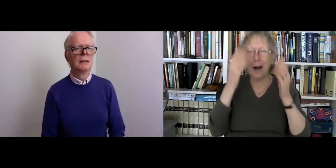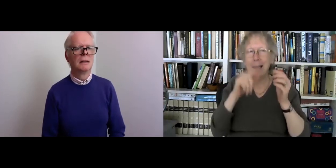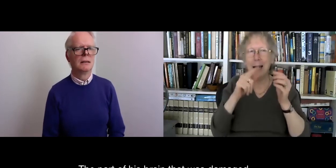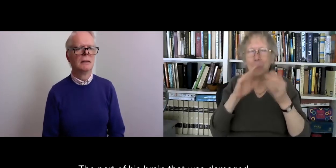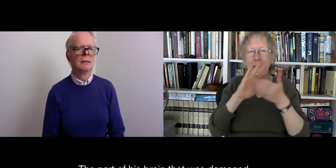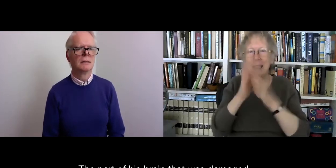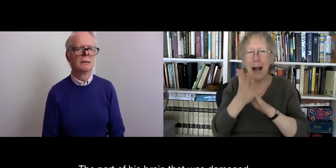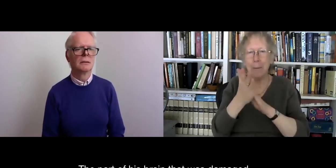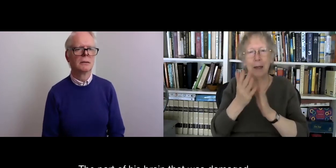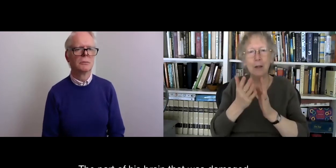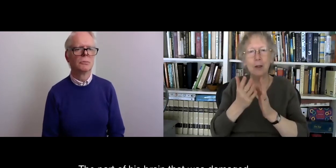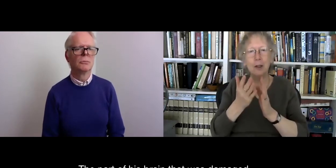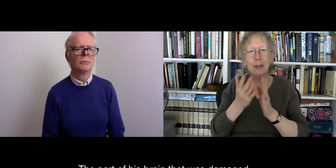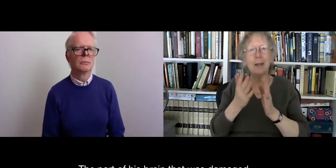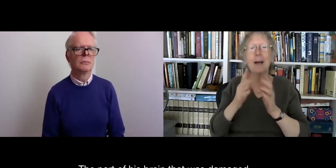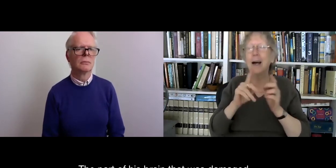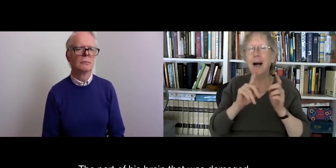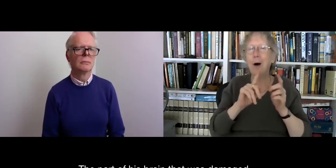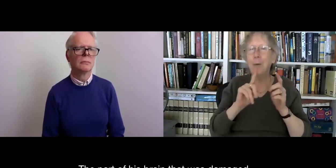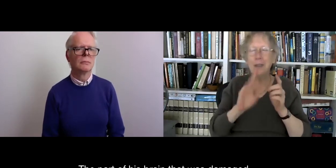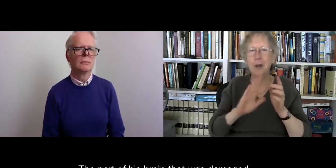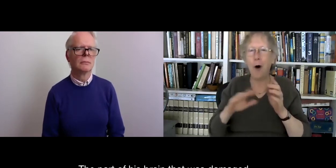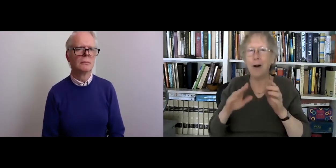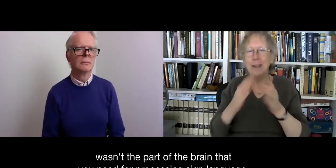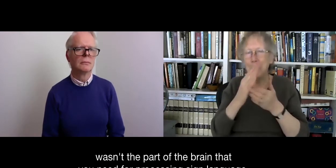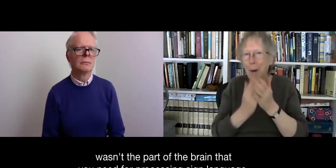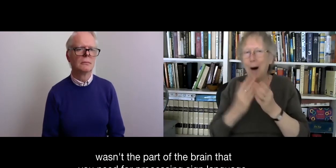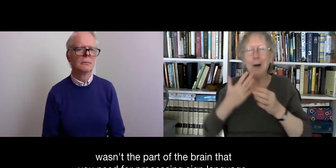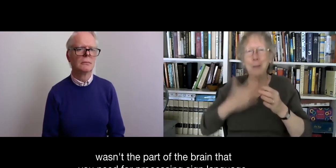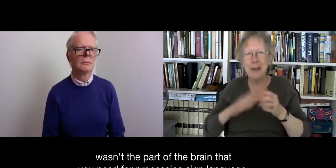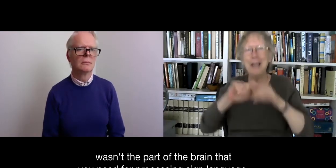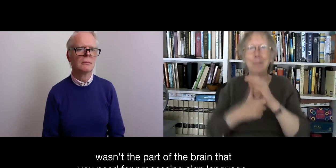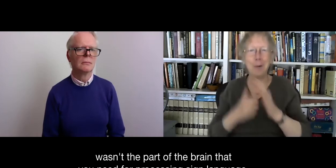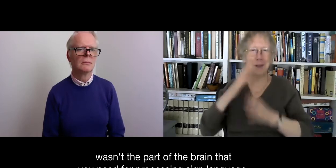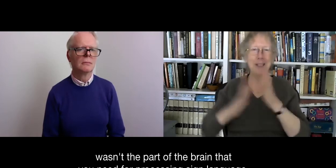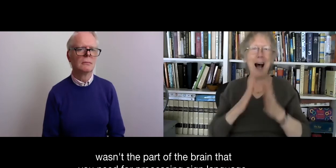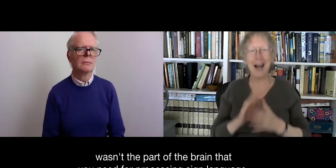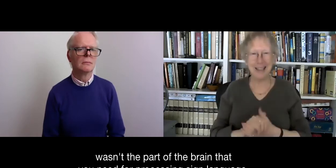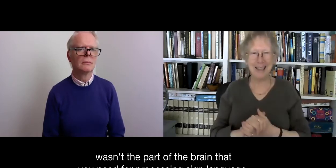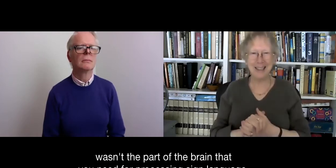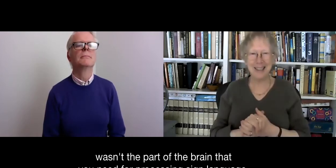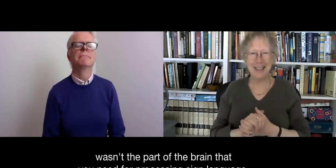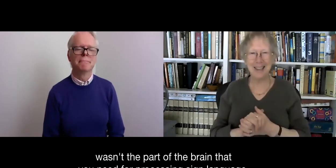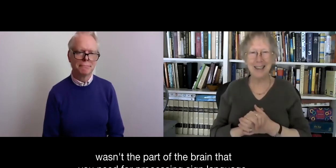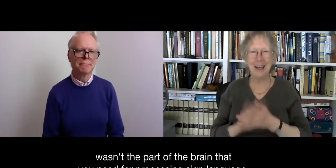So the part of his brain that was damaged wasn't the part of the brain that you need for processing sign